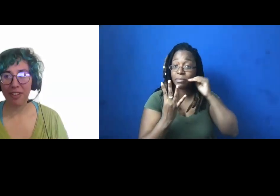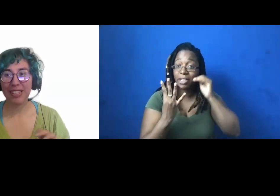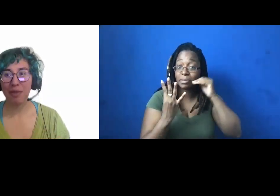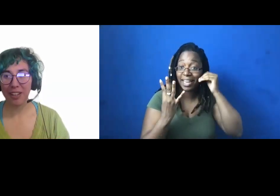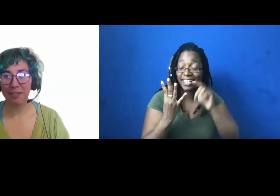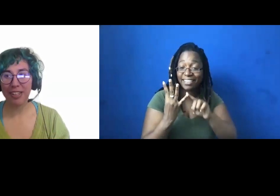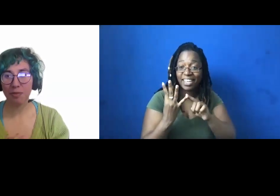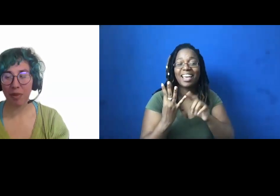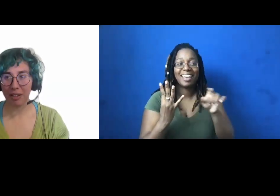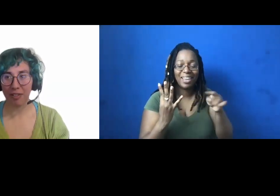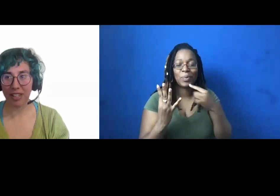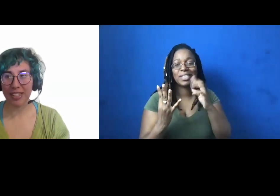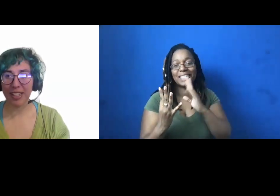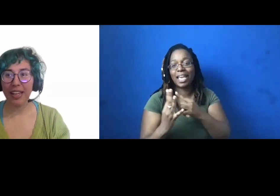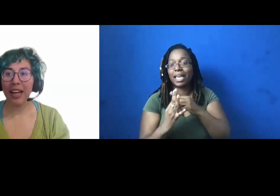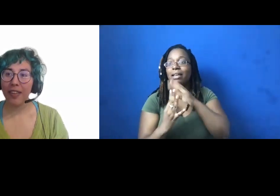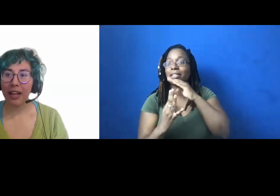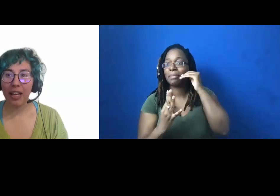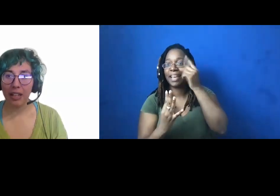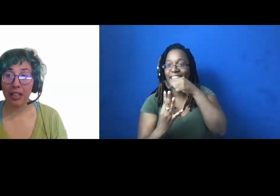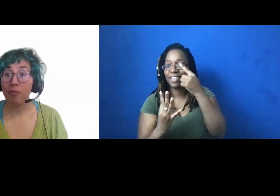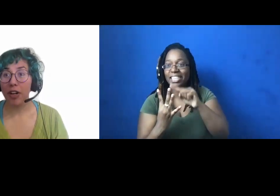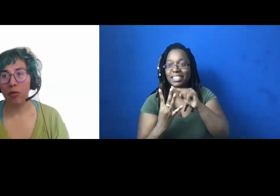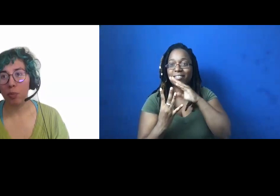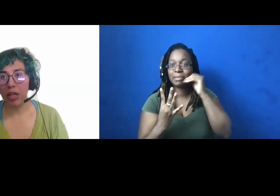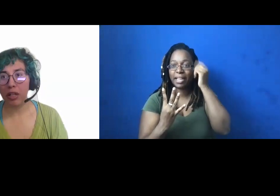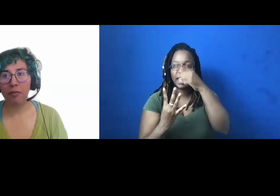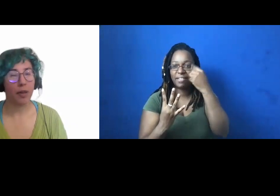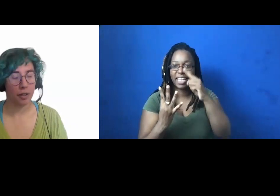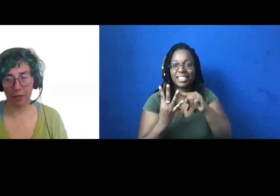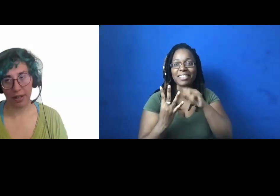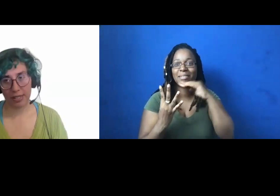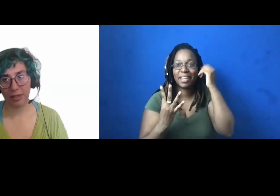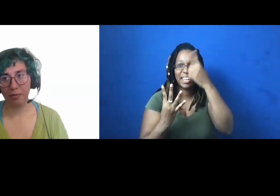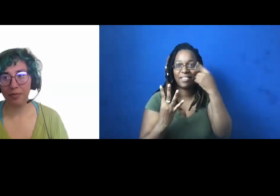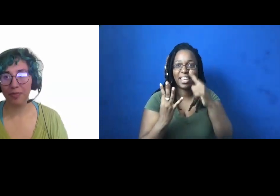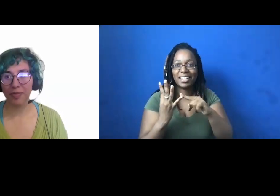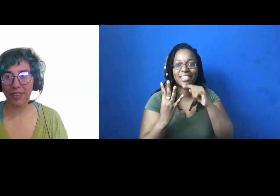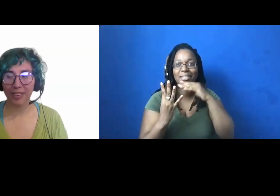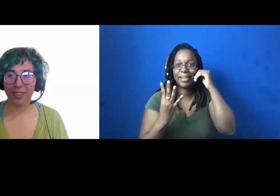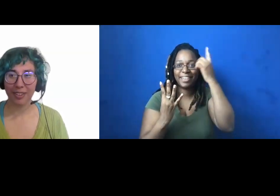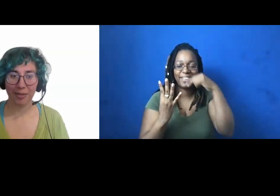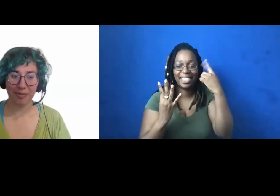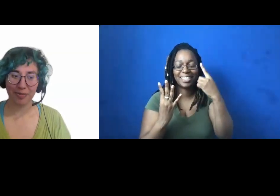smiley face, smiley face, smiley face. And that can get very repetitive very fast.